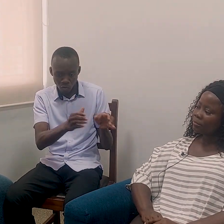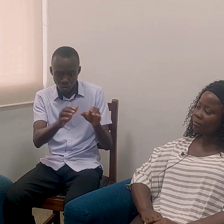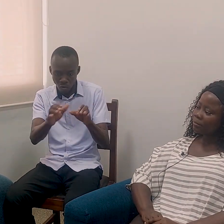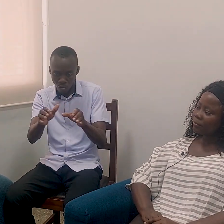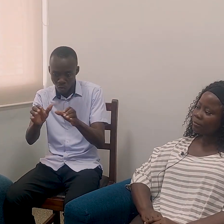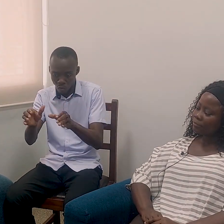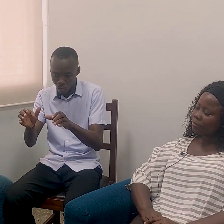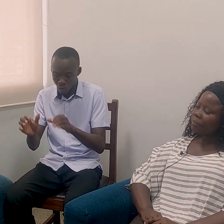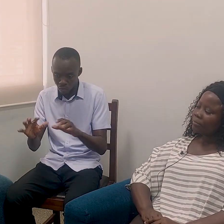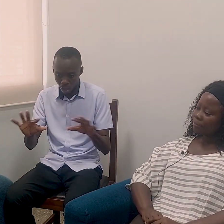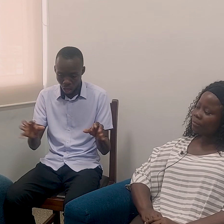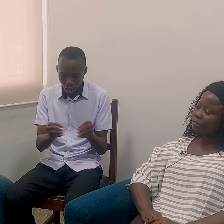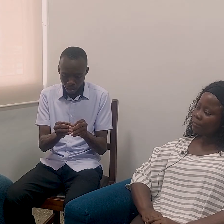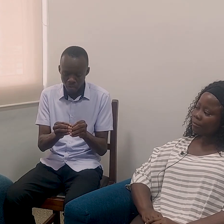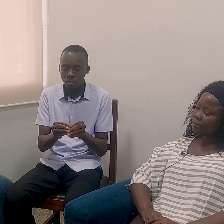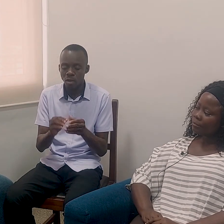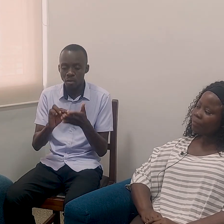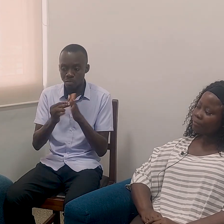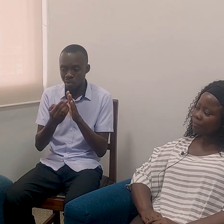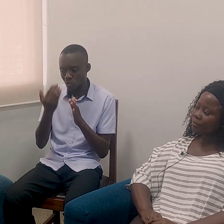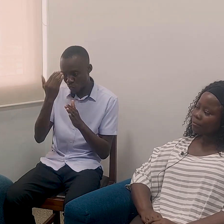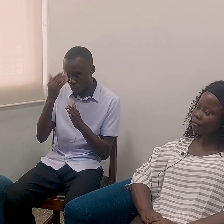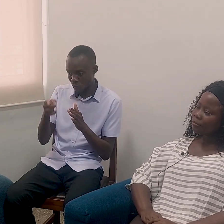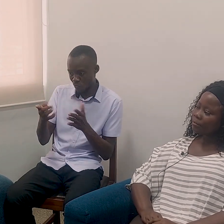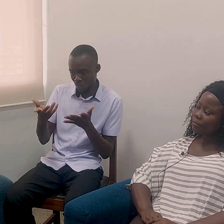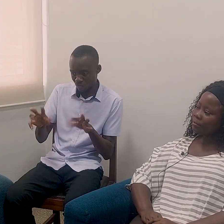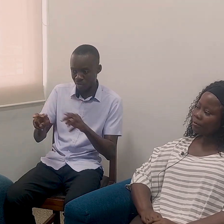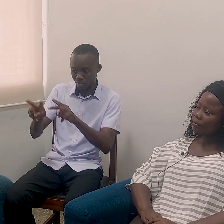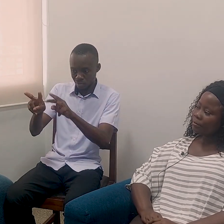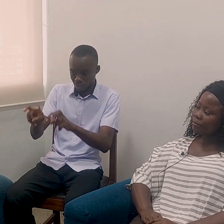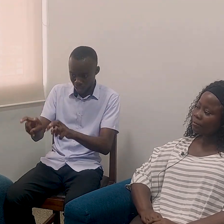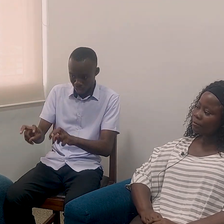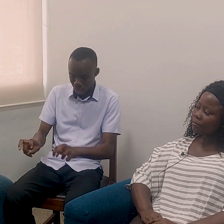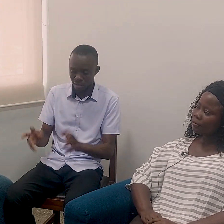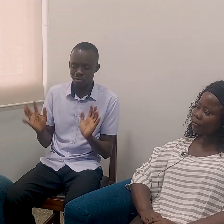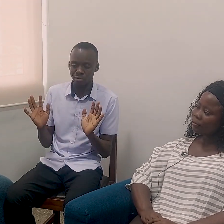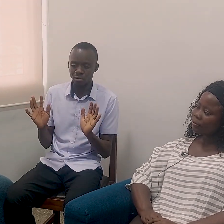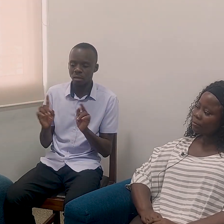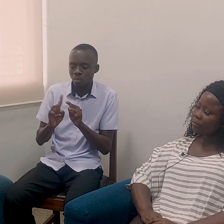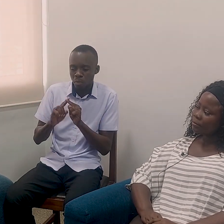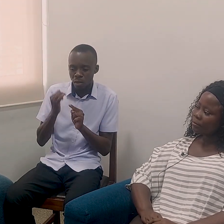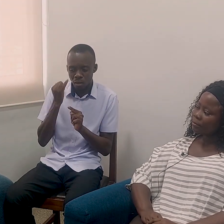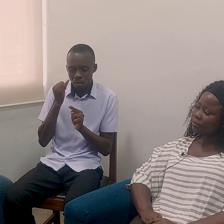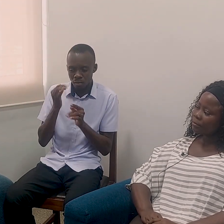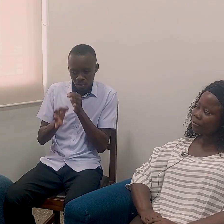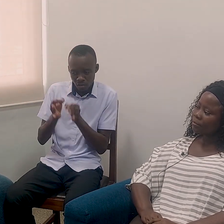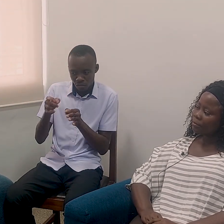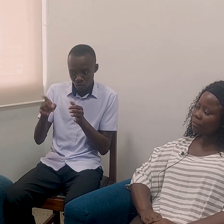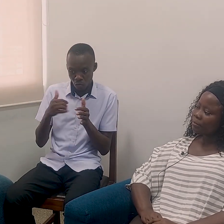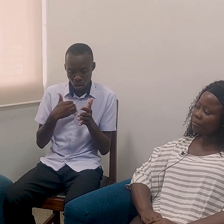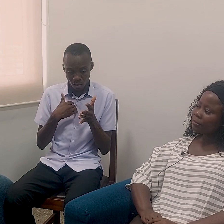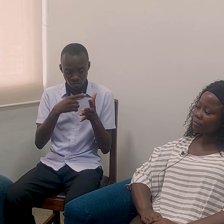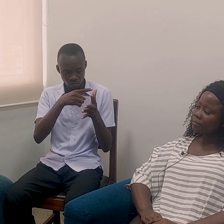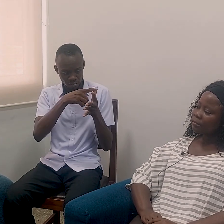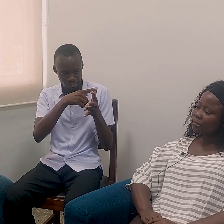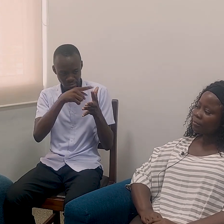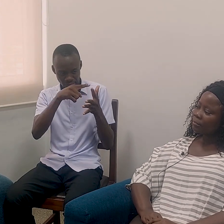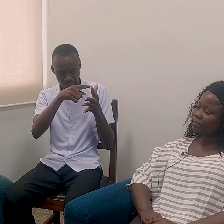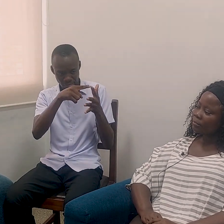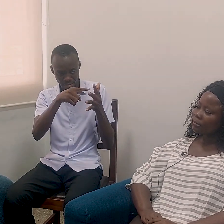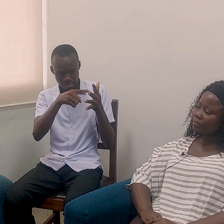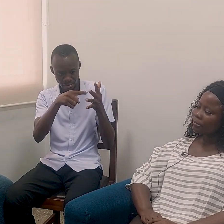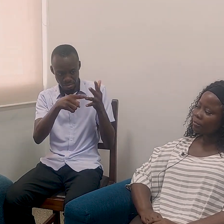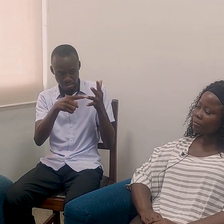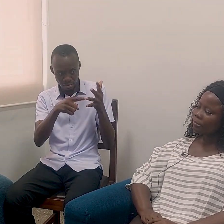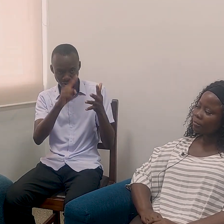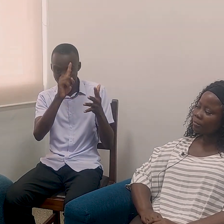something even greater. That's when you are diagnosed. So if you have these symptoms, if you have the symptoms on their own in isolation, right, it's possible that you are